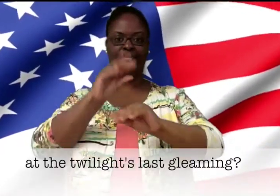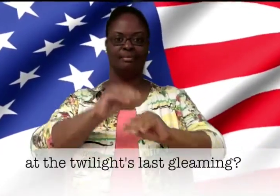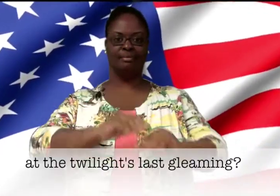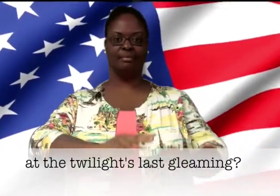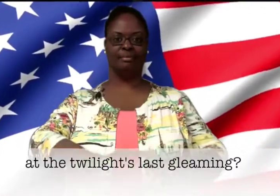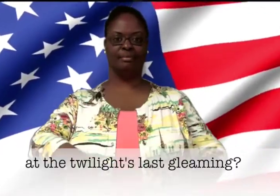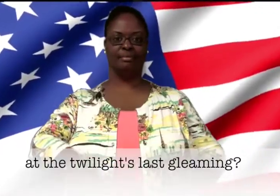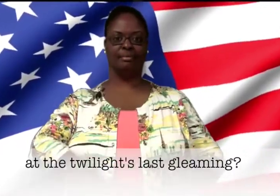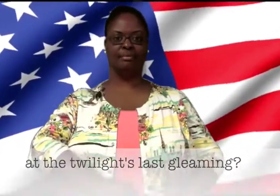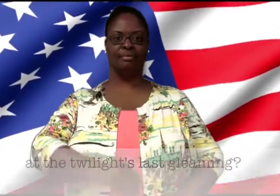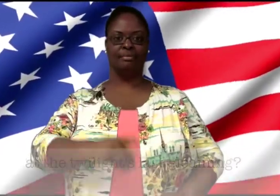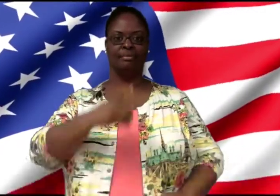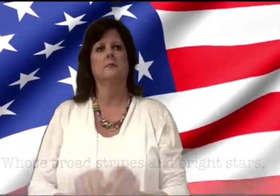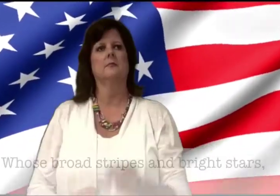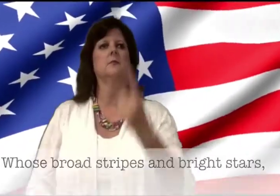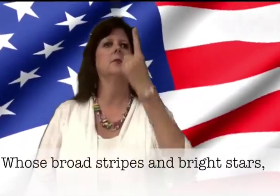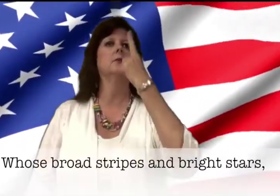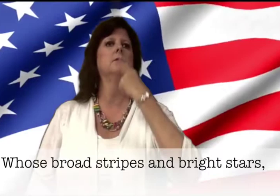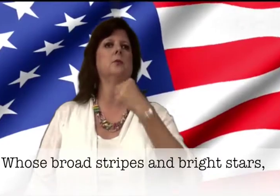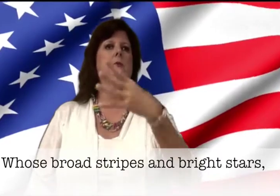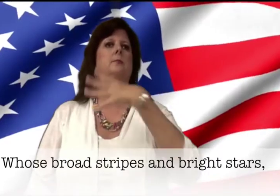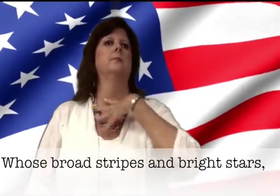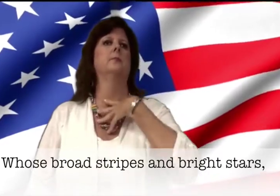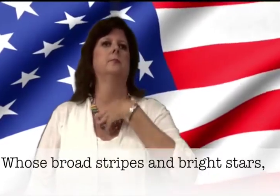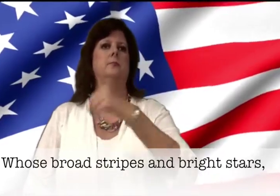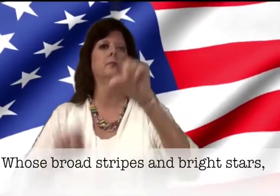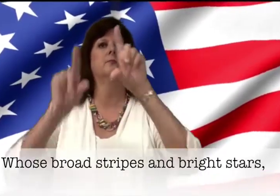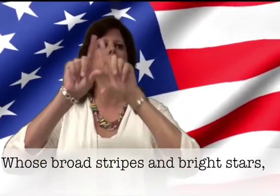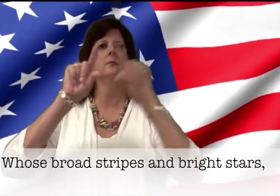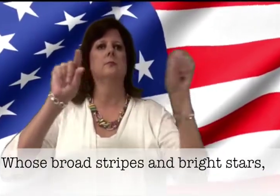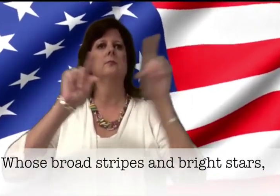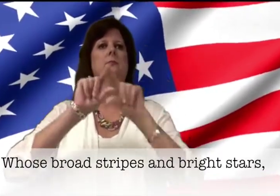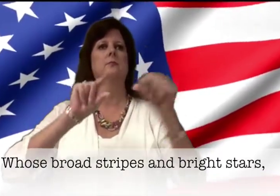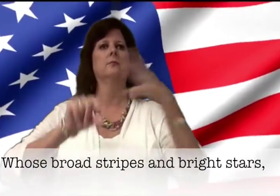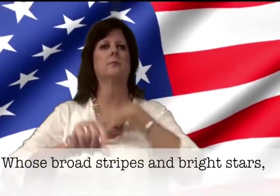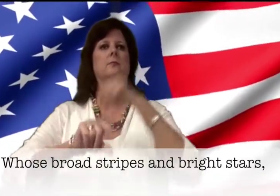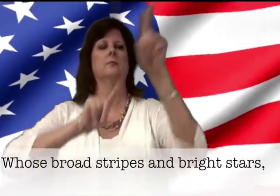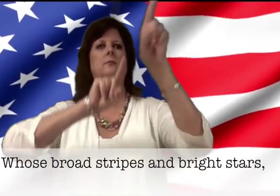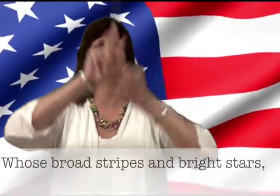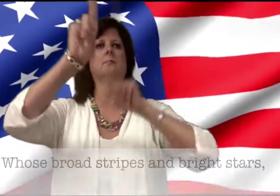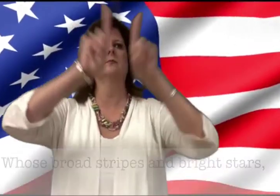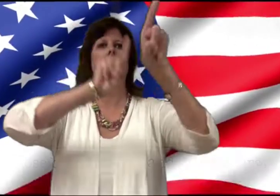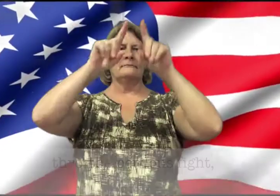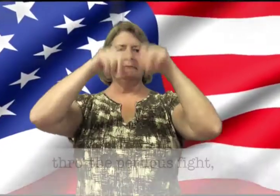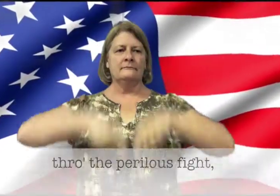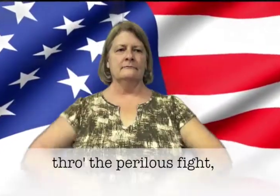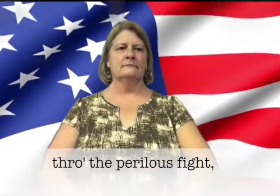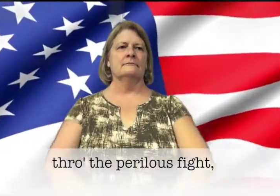last gleaming? Whose broad stripes and bright stars through the